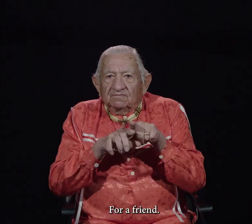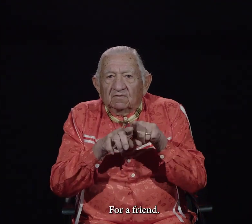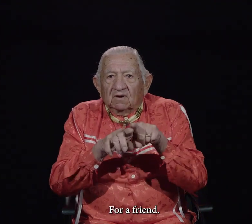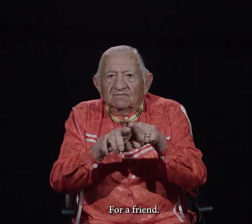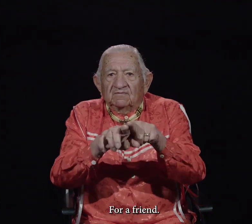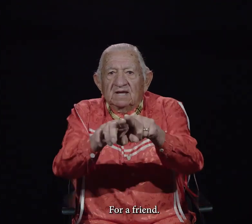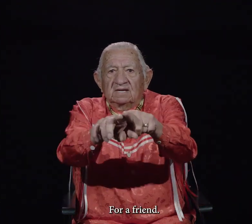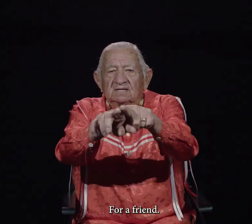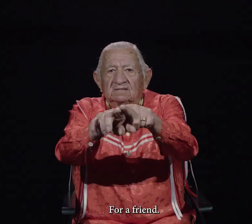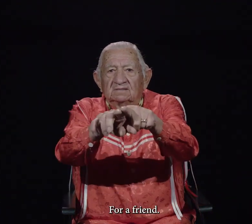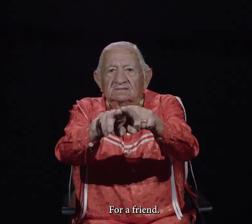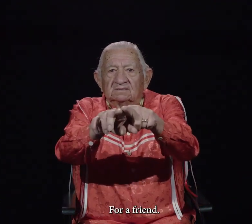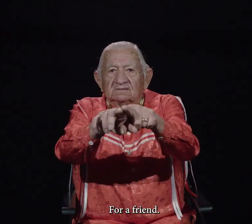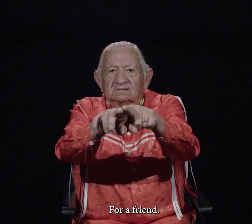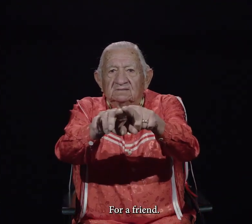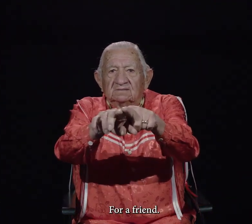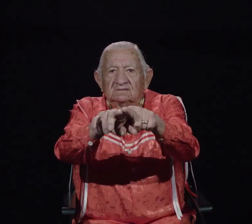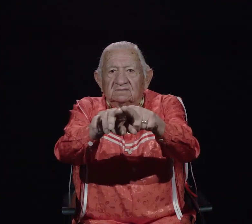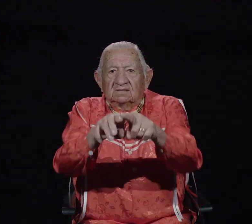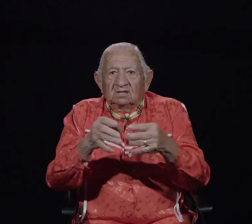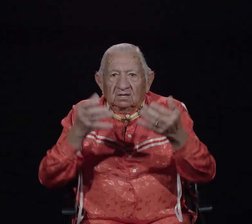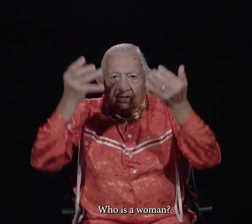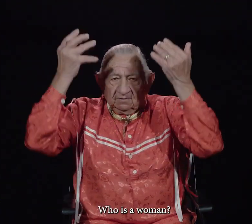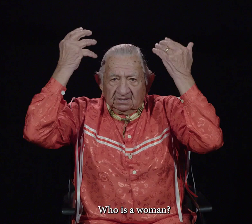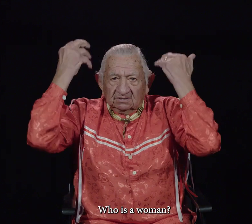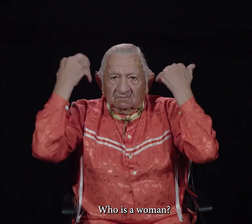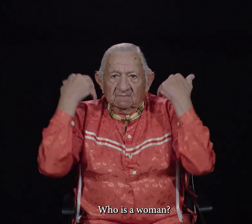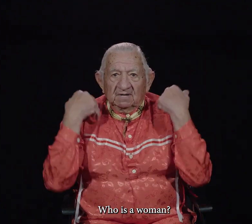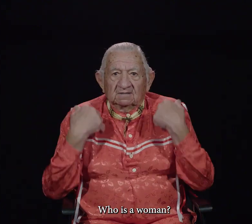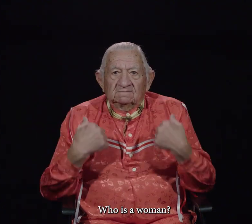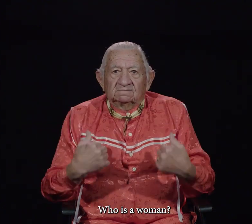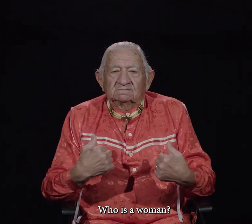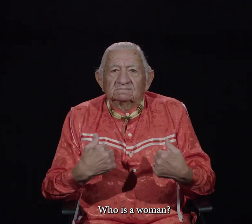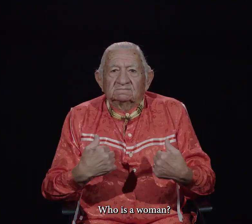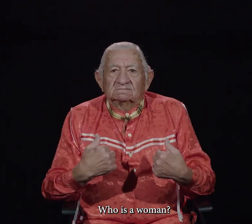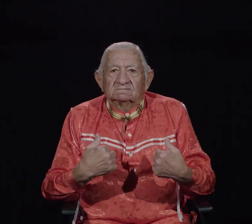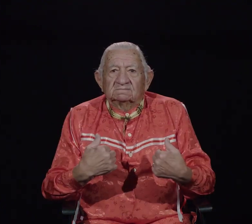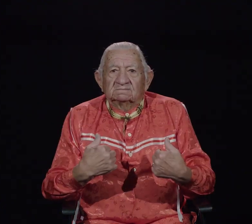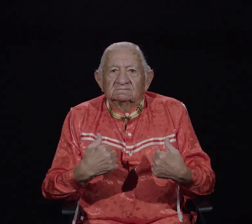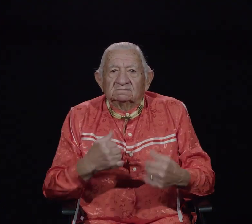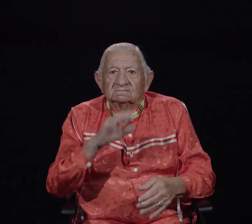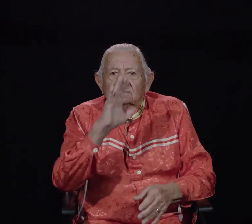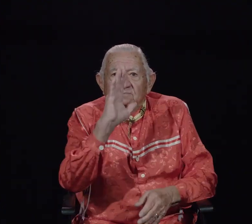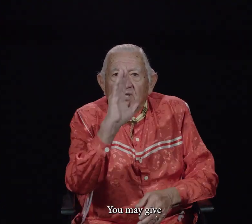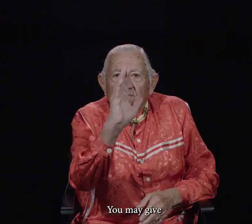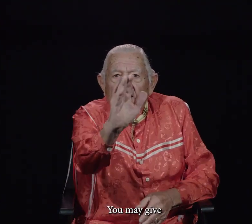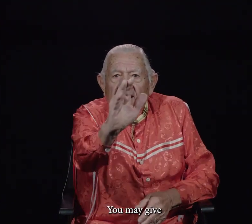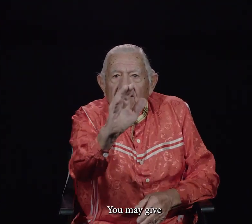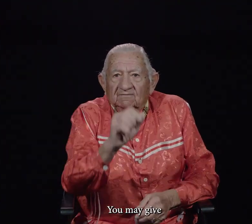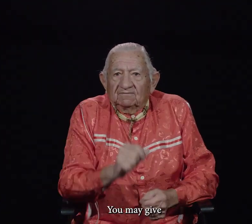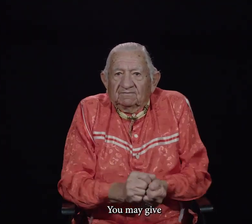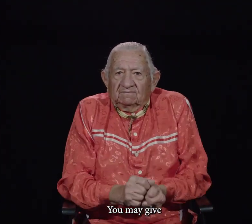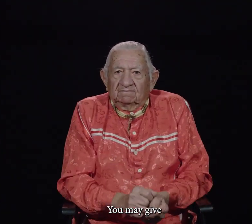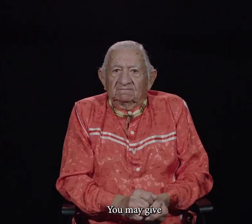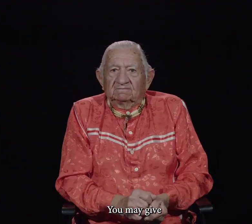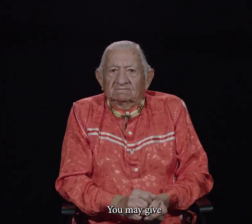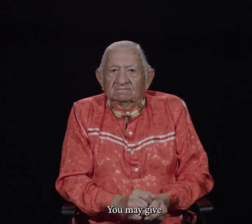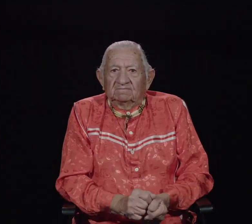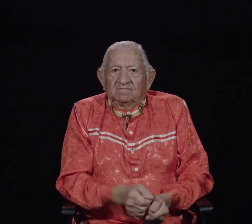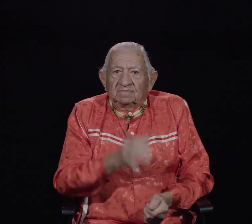for a friend who is a woman. You may give.